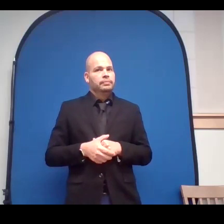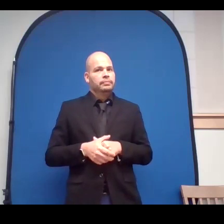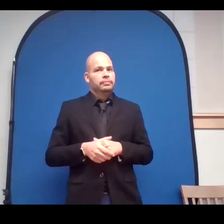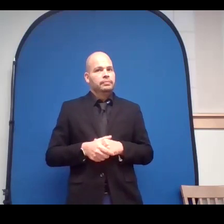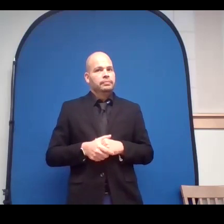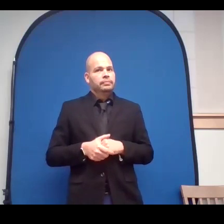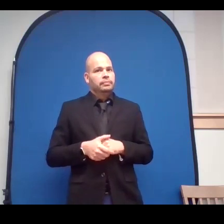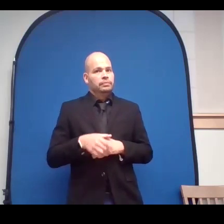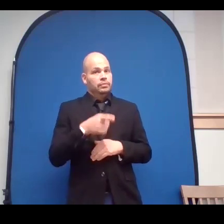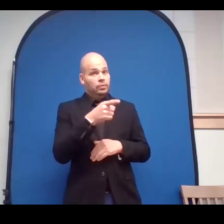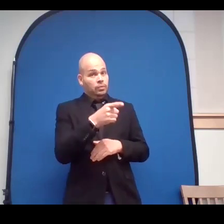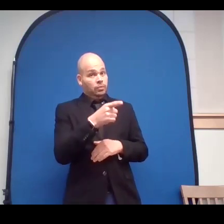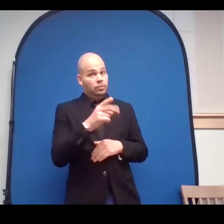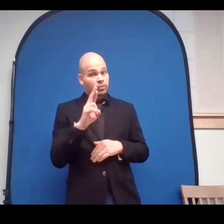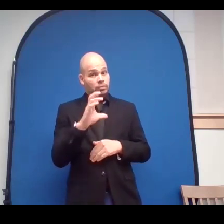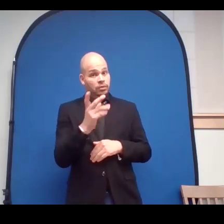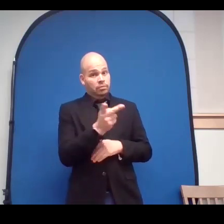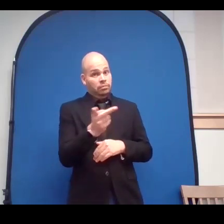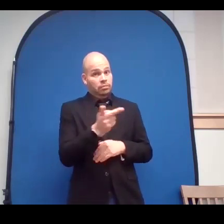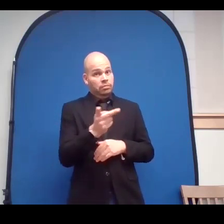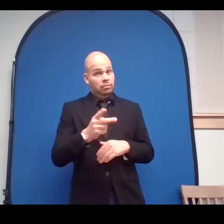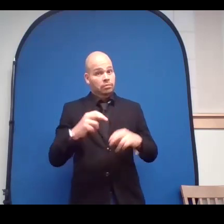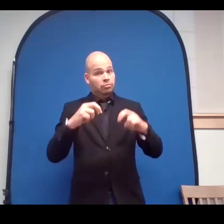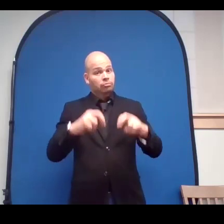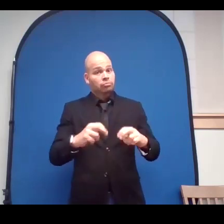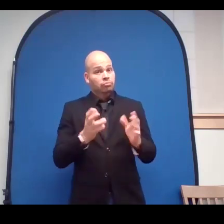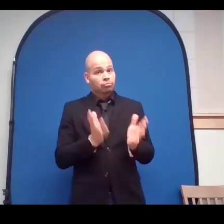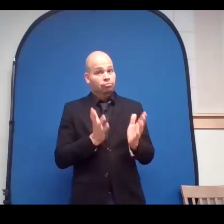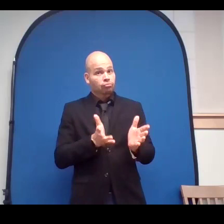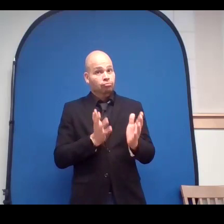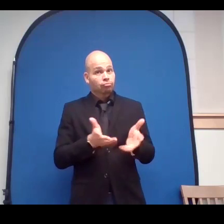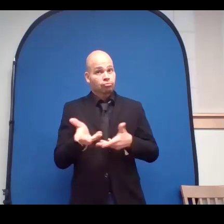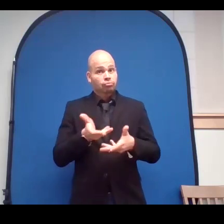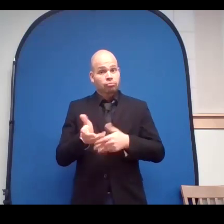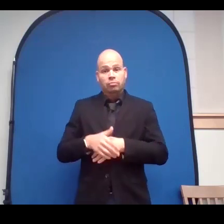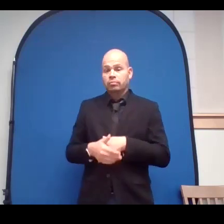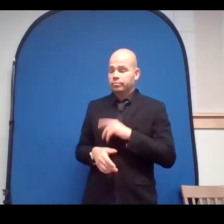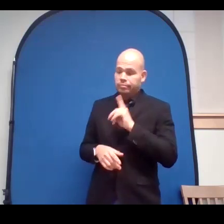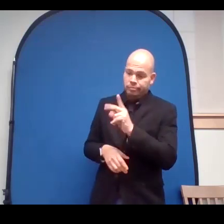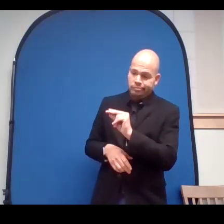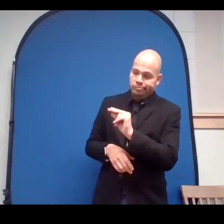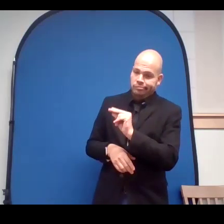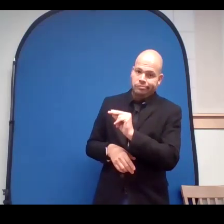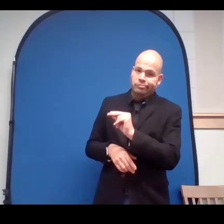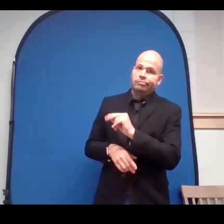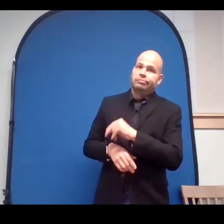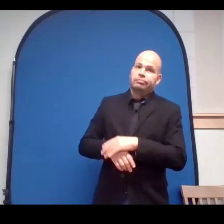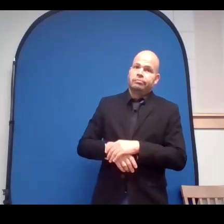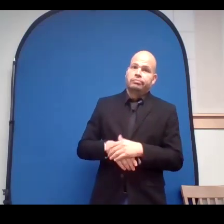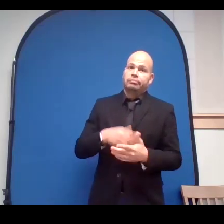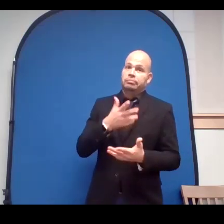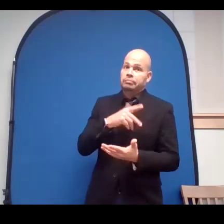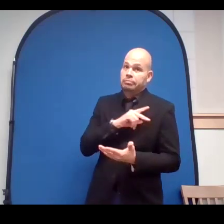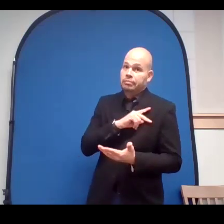Robert Card to talk to him about this? I did not. I was due to personal as well as injury. I was